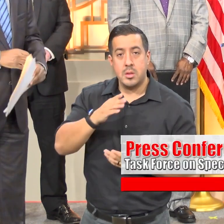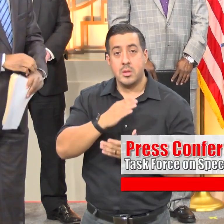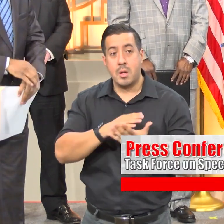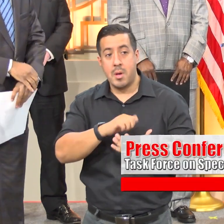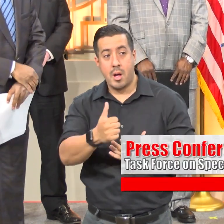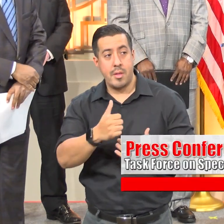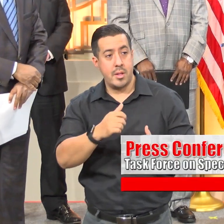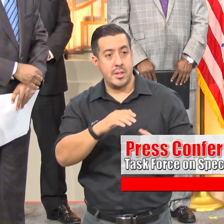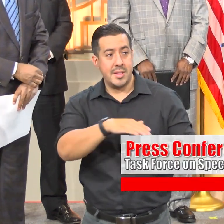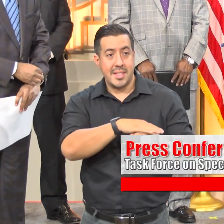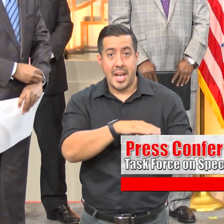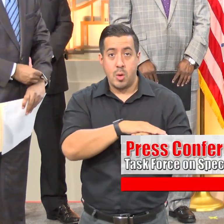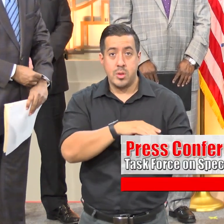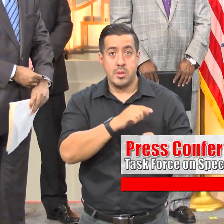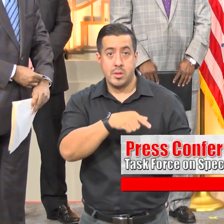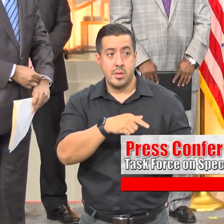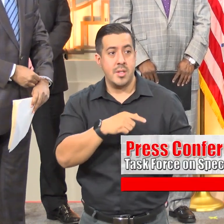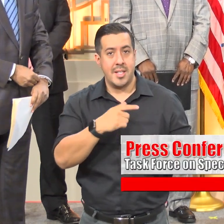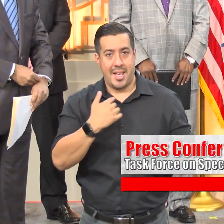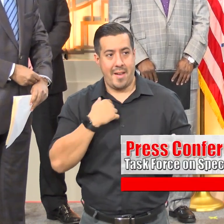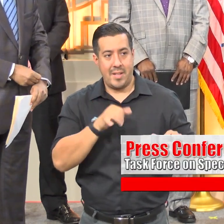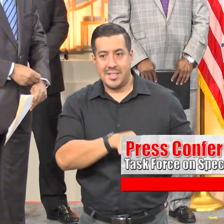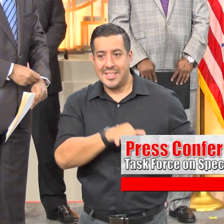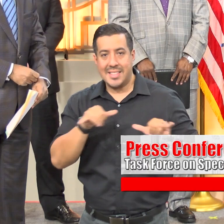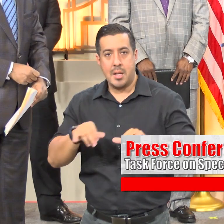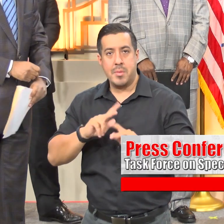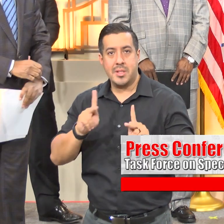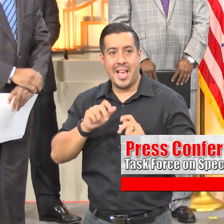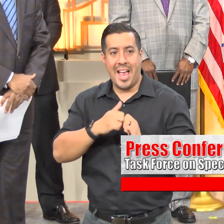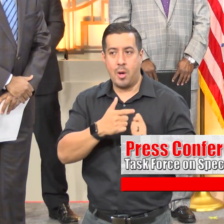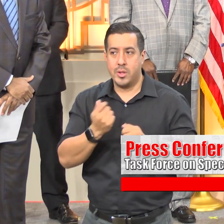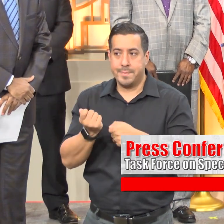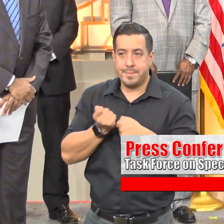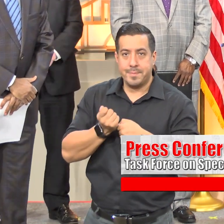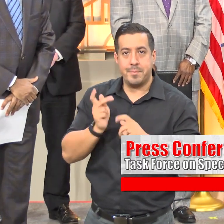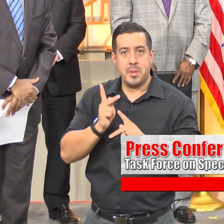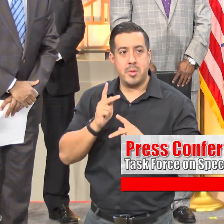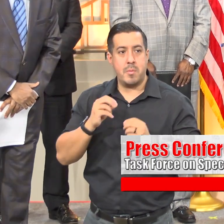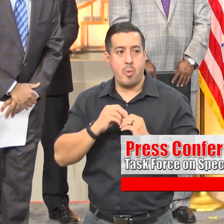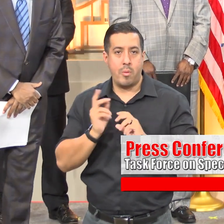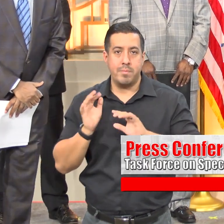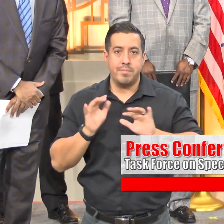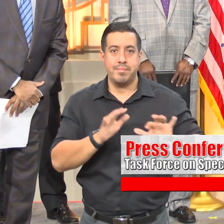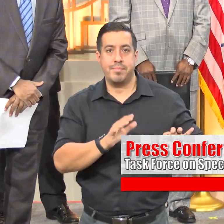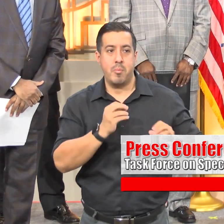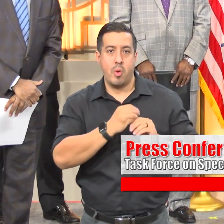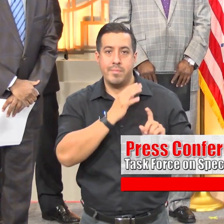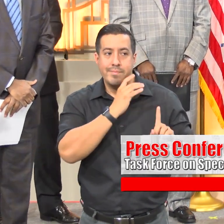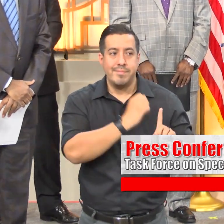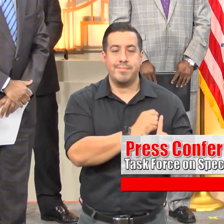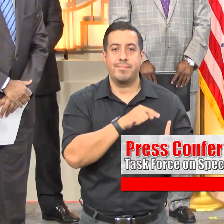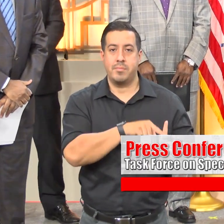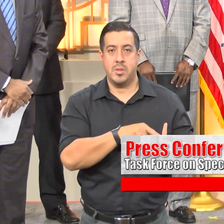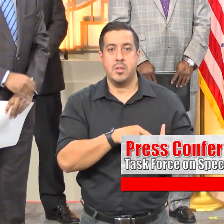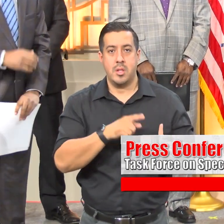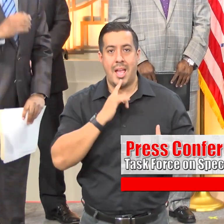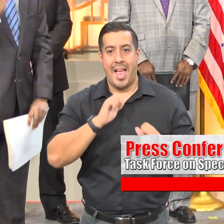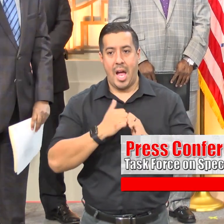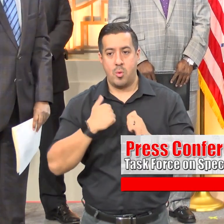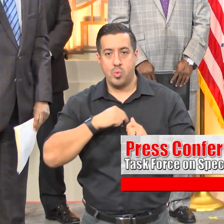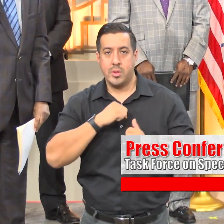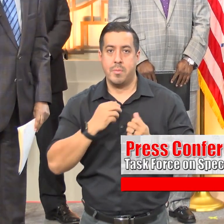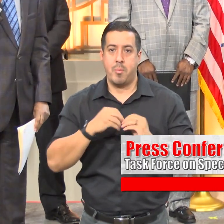county, have the same type of attraction. So I'm excited about what could be the outcomes of this